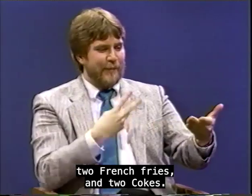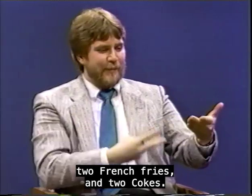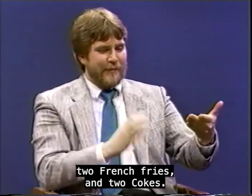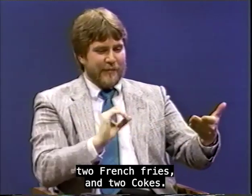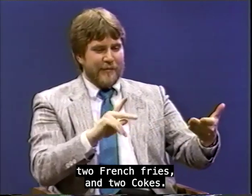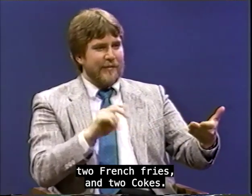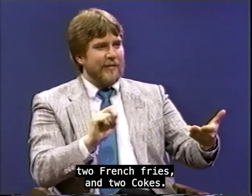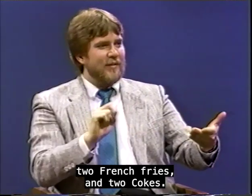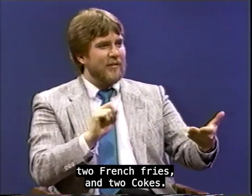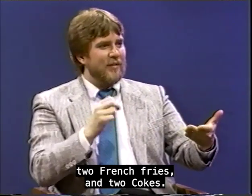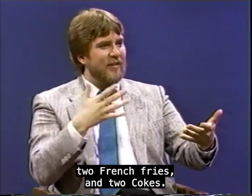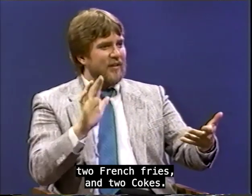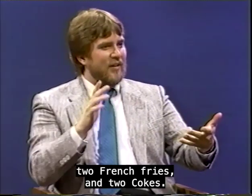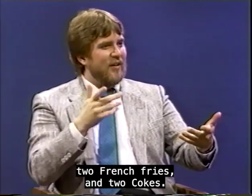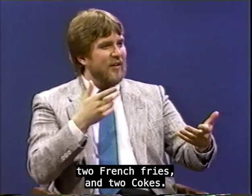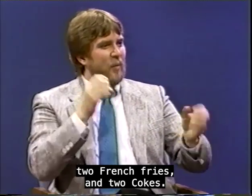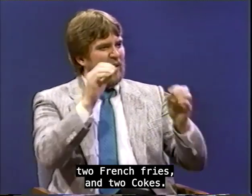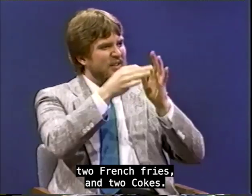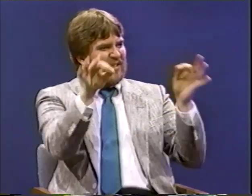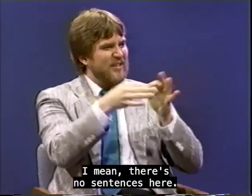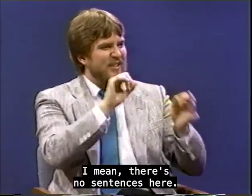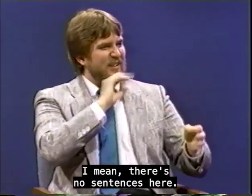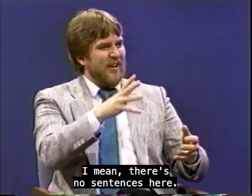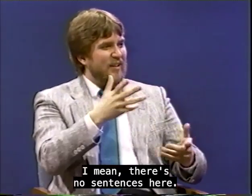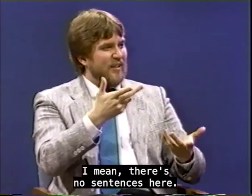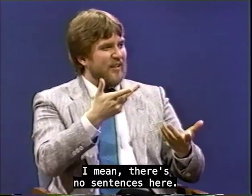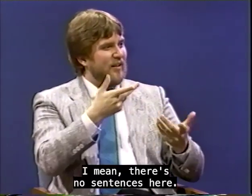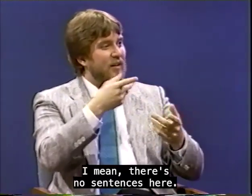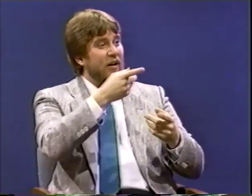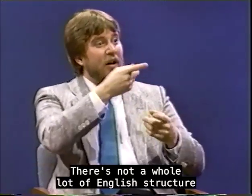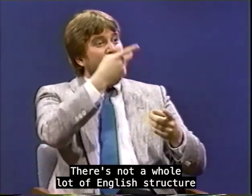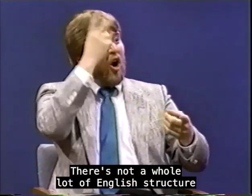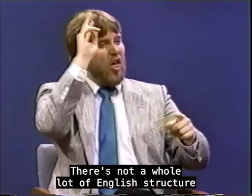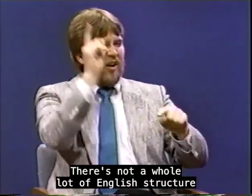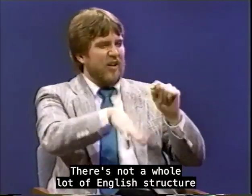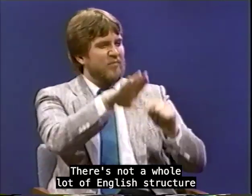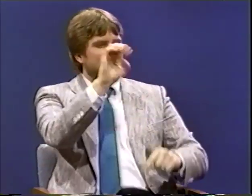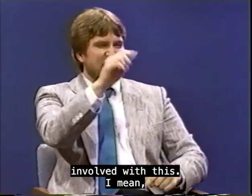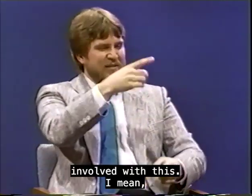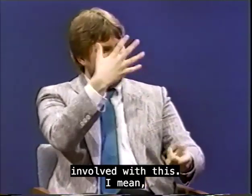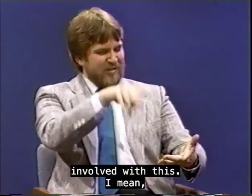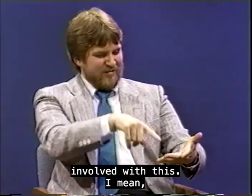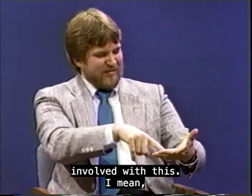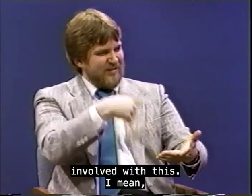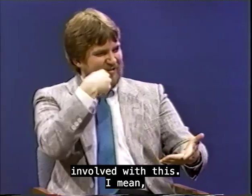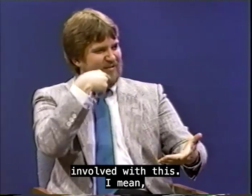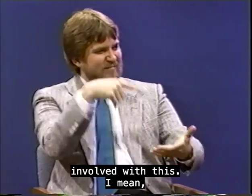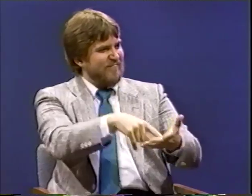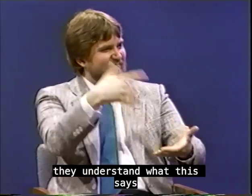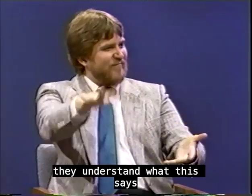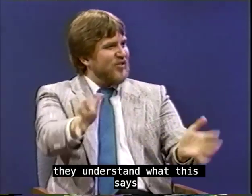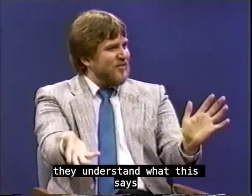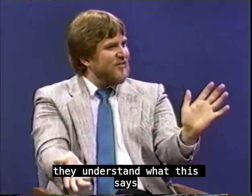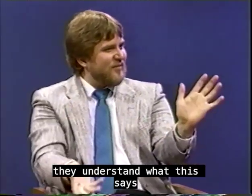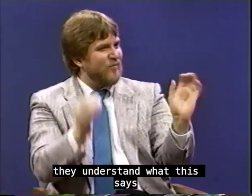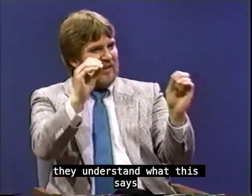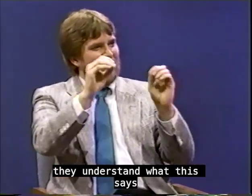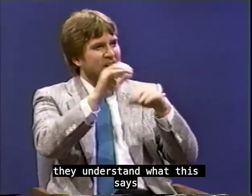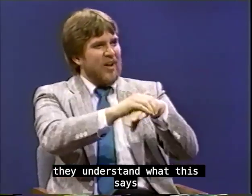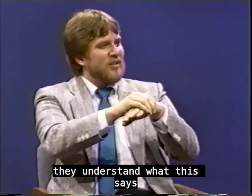French fries, and 2 Cokes. I mean, there's no sentences here. There's not a whole lot of English structure involved with this. I mean, they understand what this says, and they should